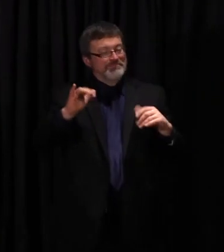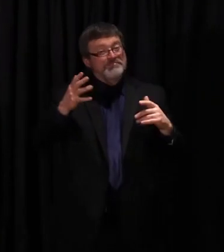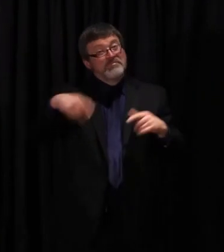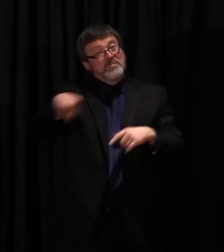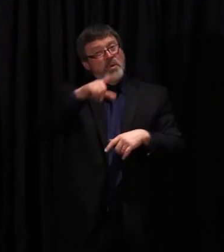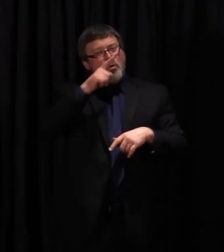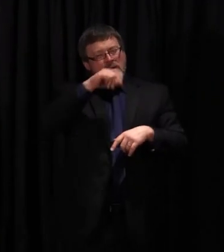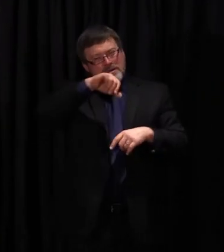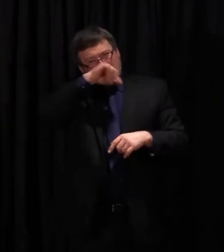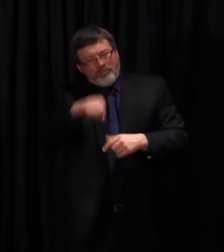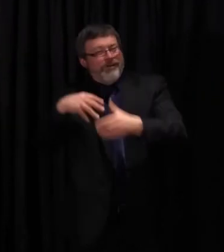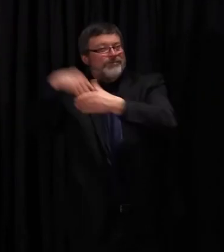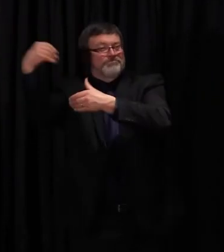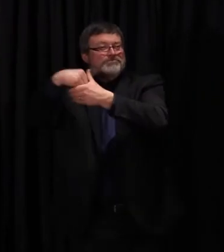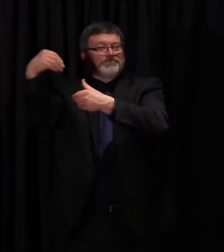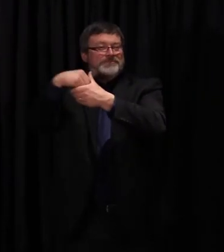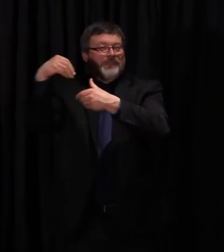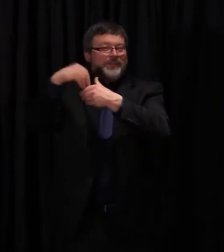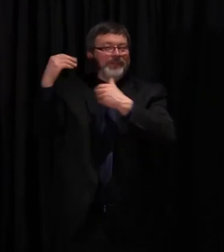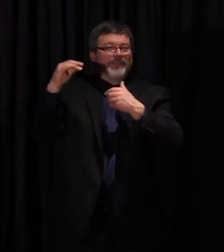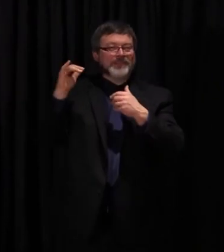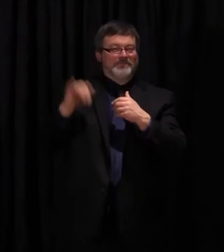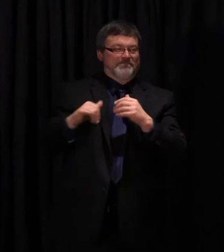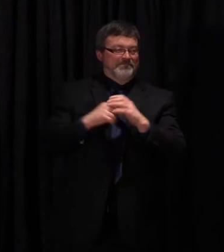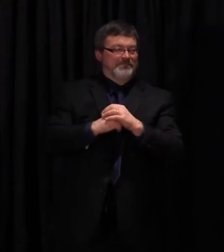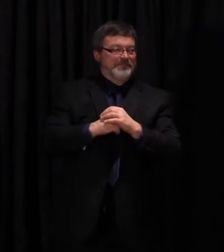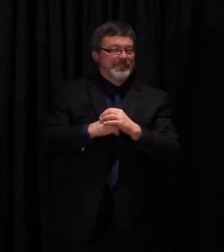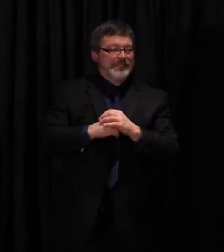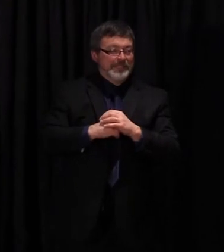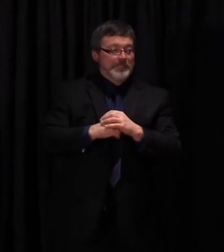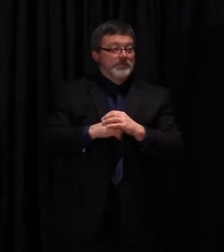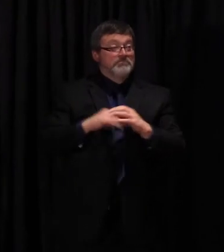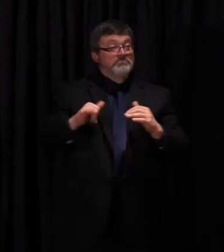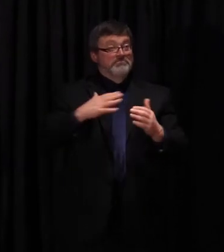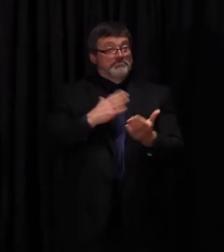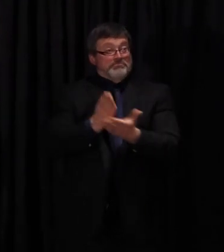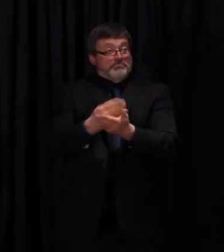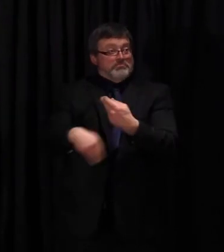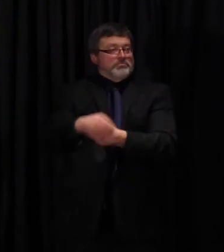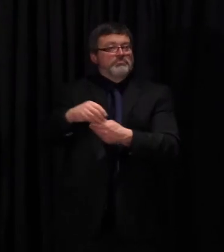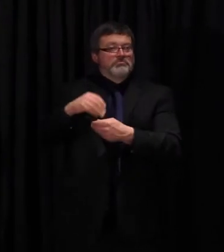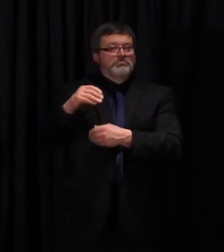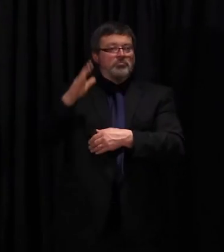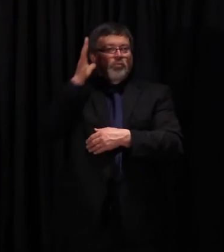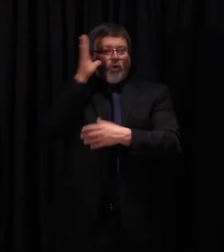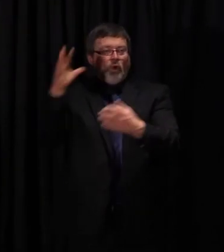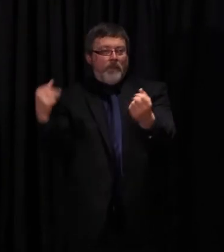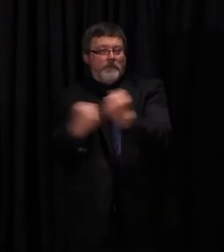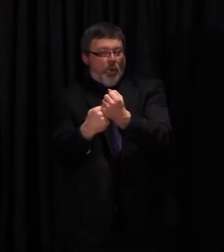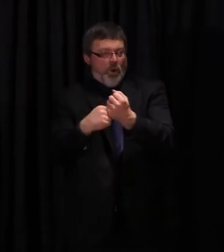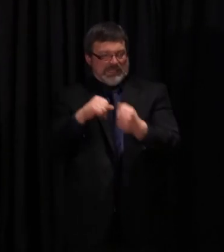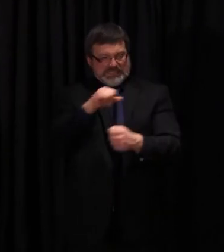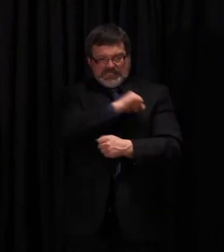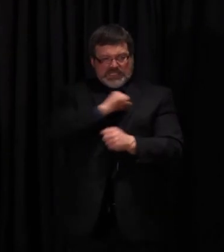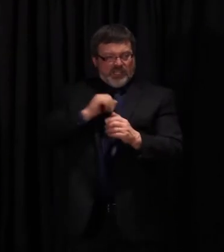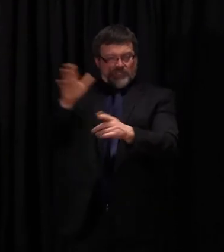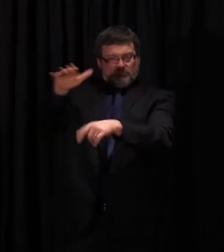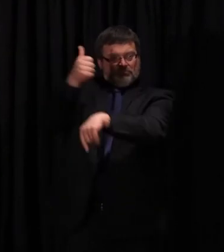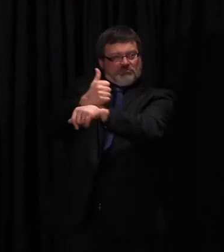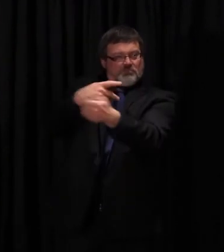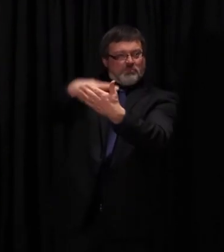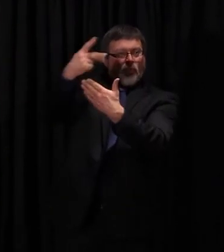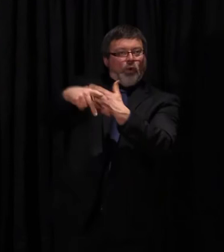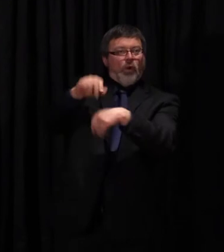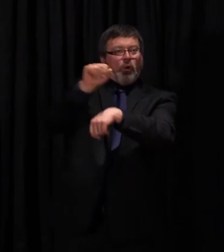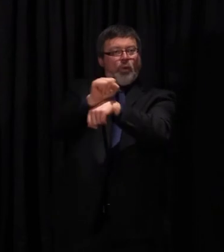In addition, my budget will support the Senate's worker relocation program with some